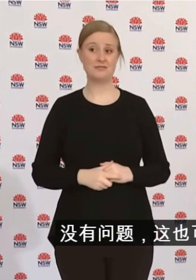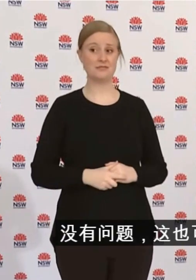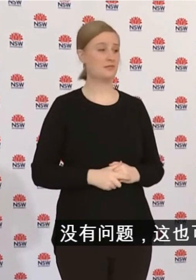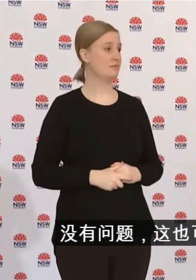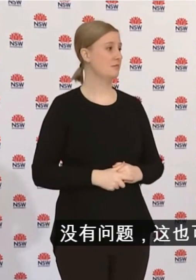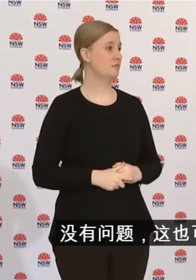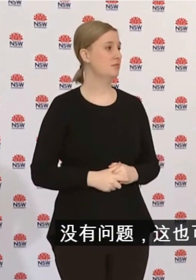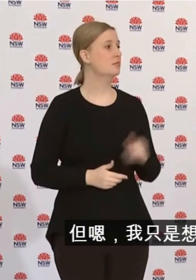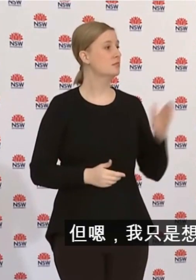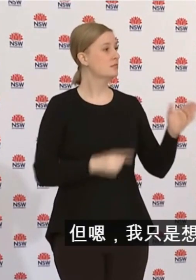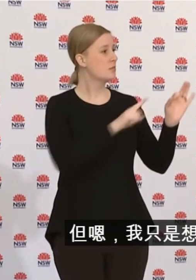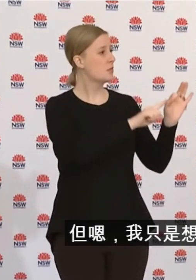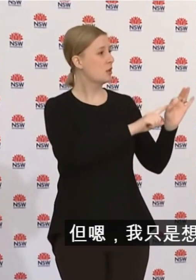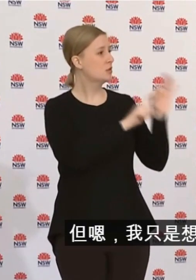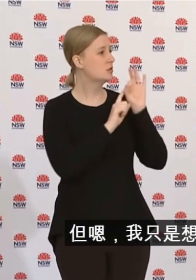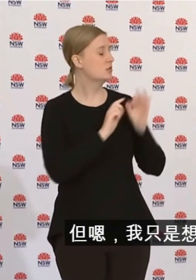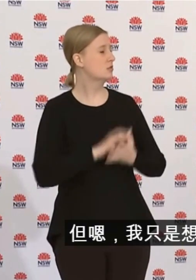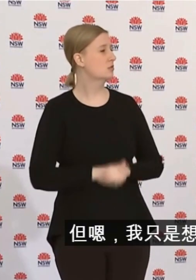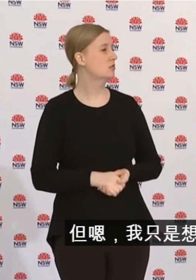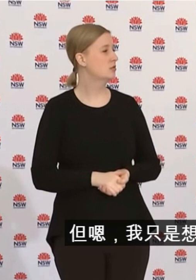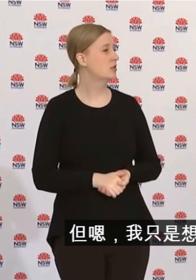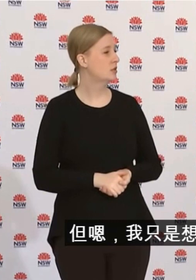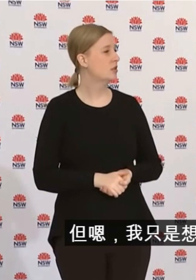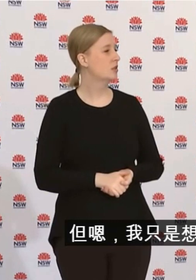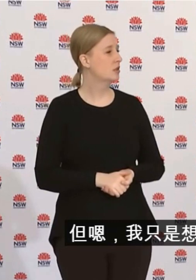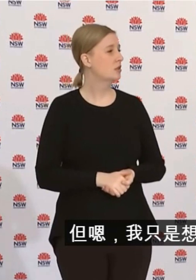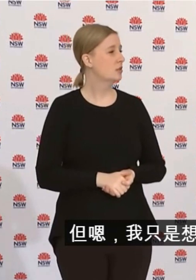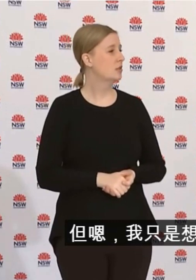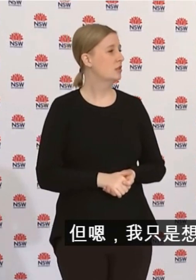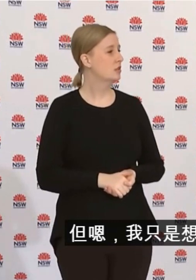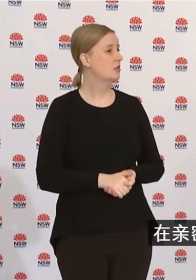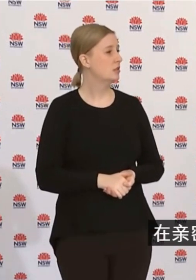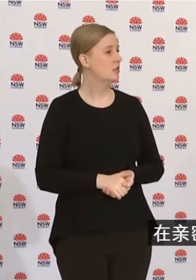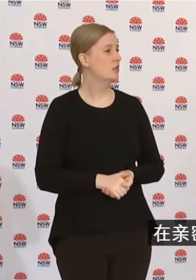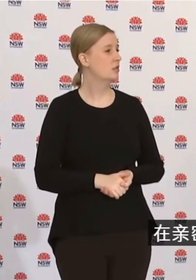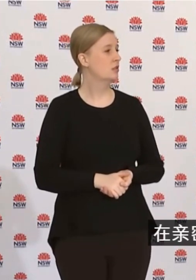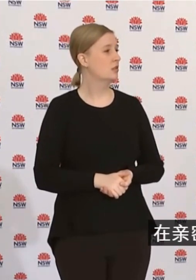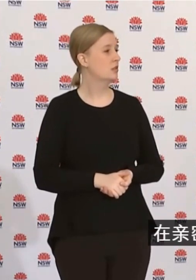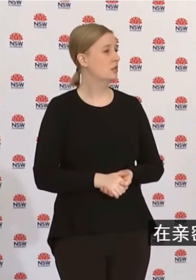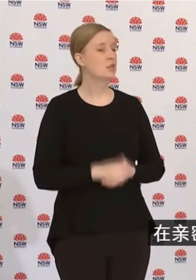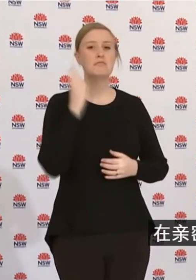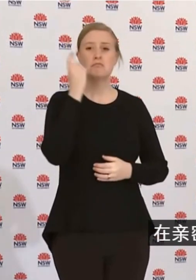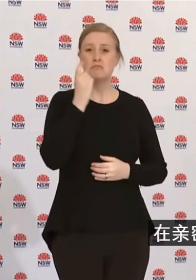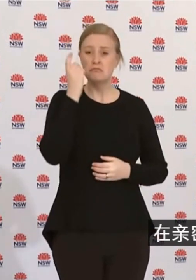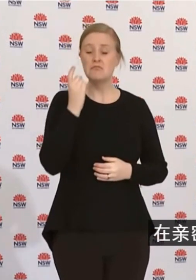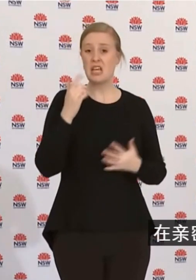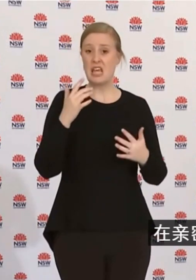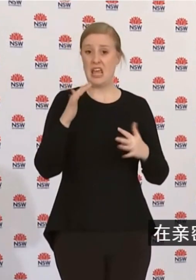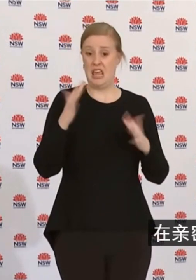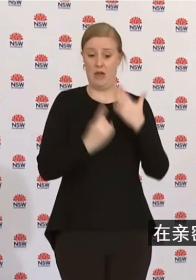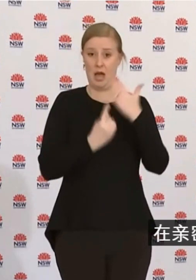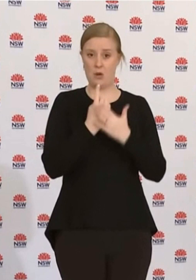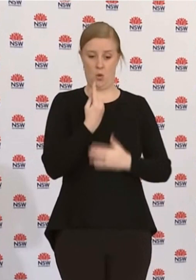this might also be a question I'm not sure, but I just wanted to know, has there been any cases of transmission during intimate partner visits?